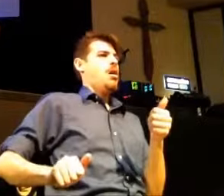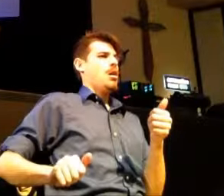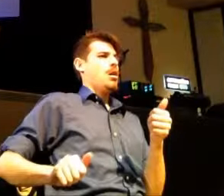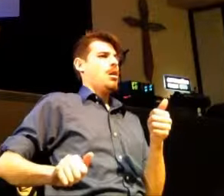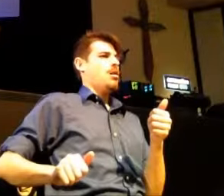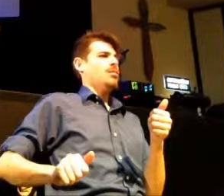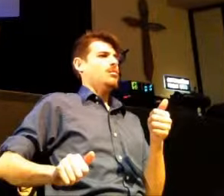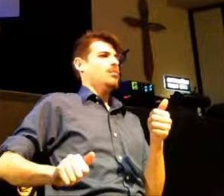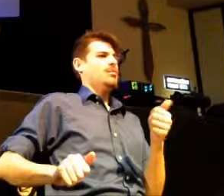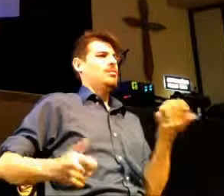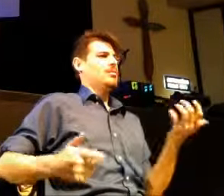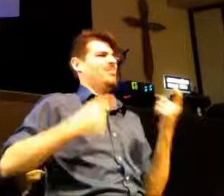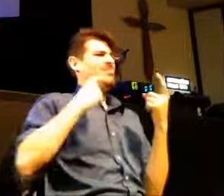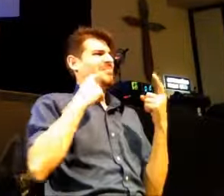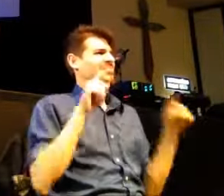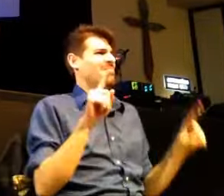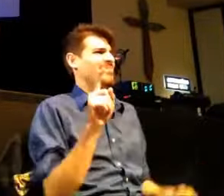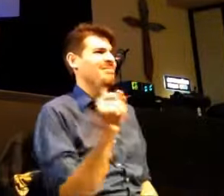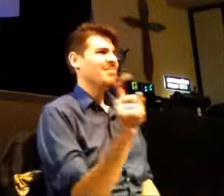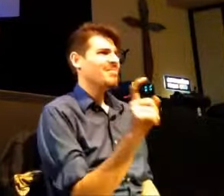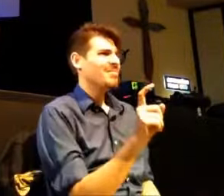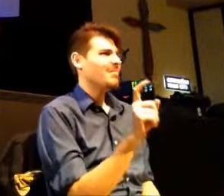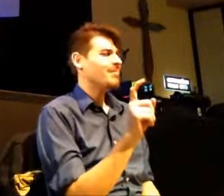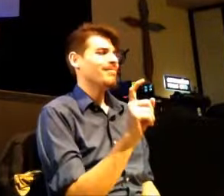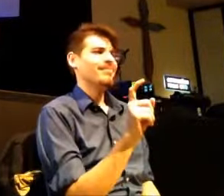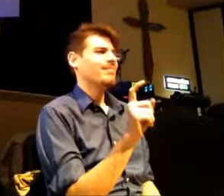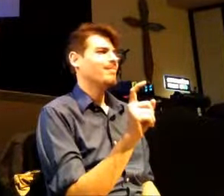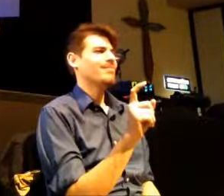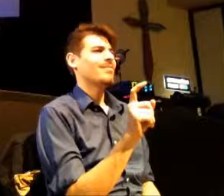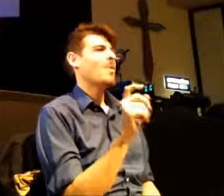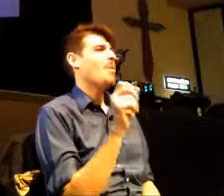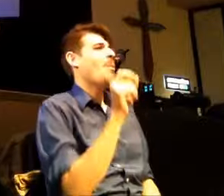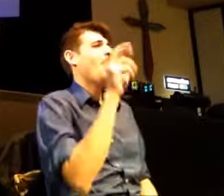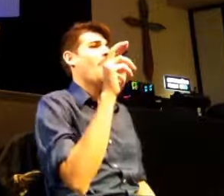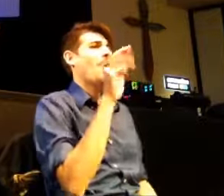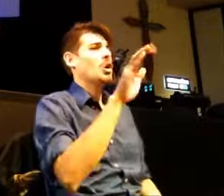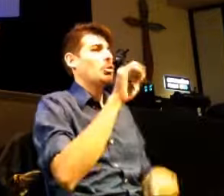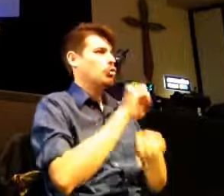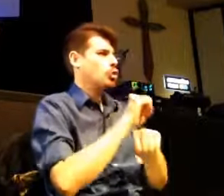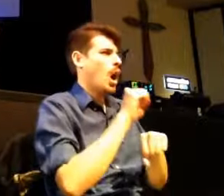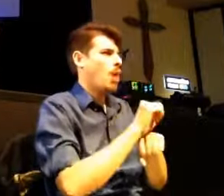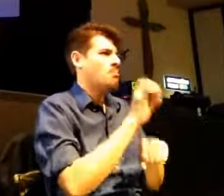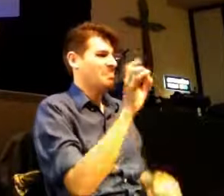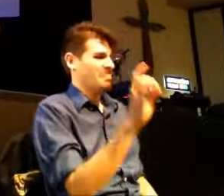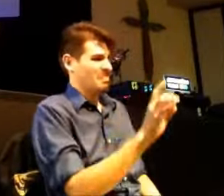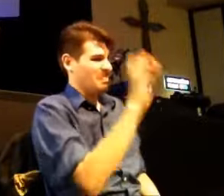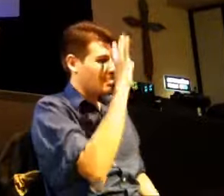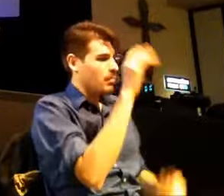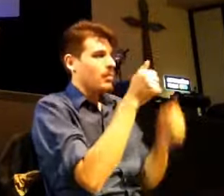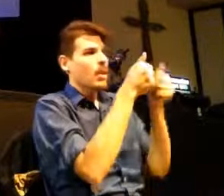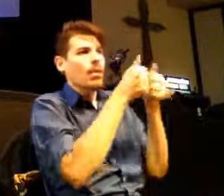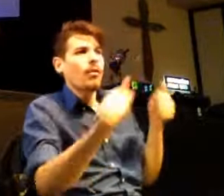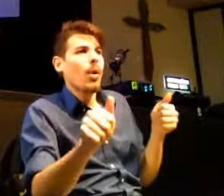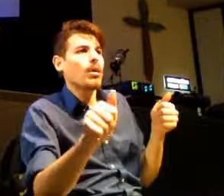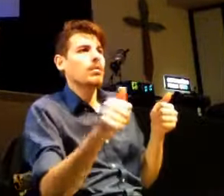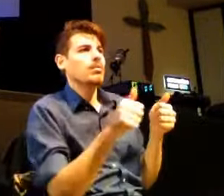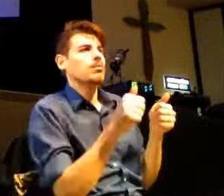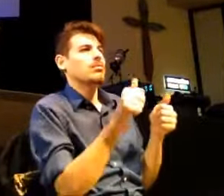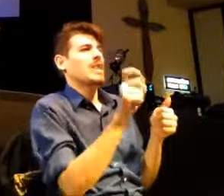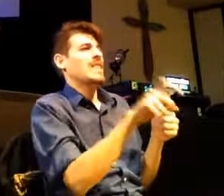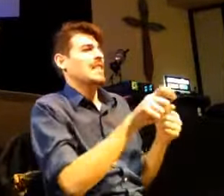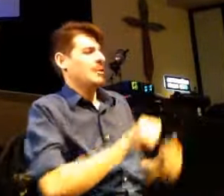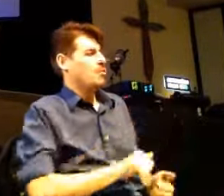hurt there. Or you begin to run in your job. You begin to avoid the things that you need to